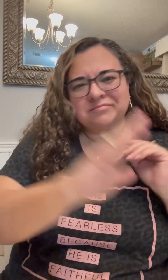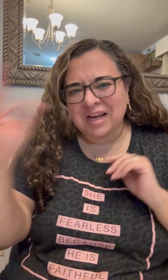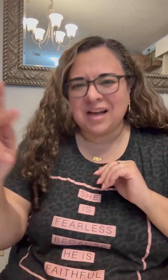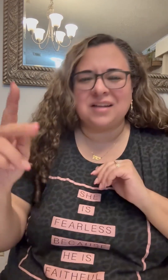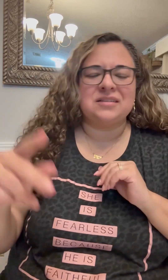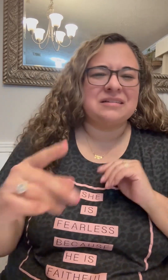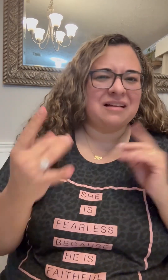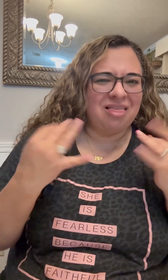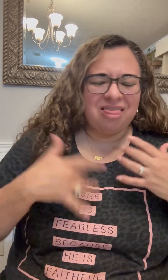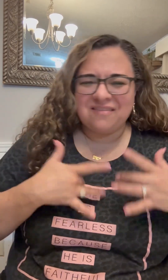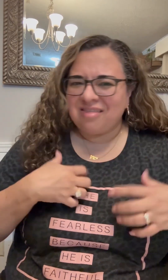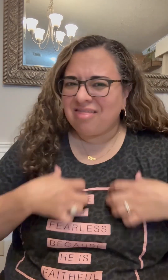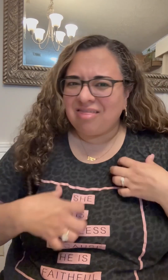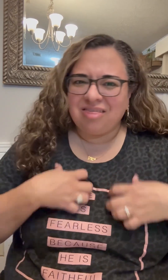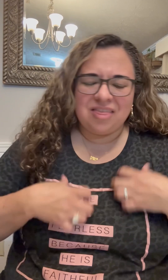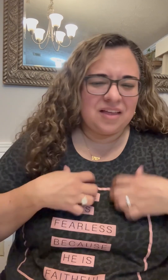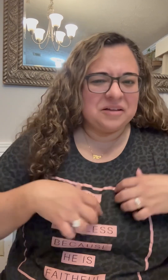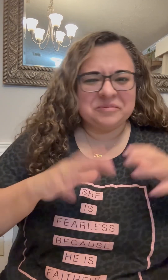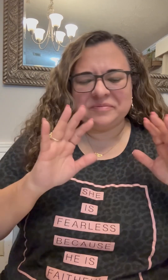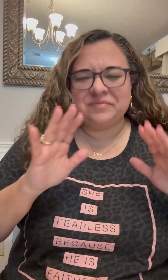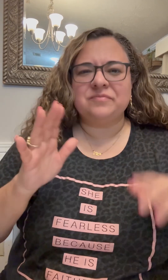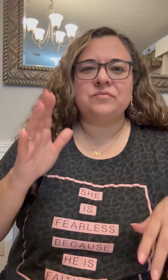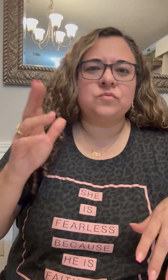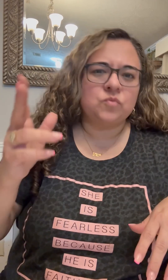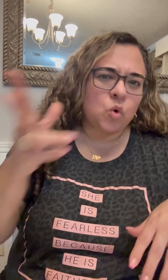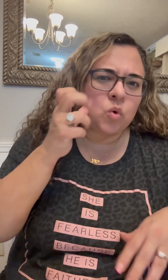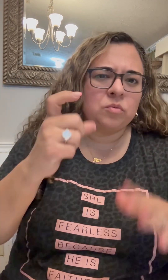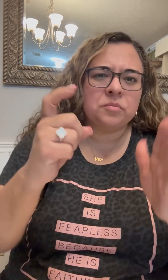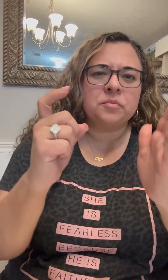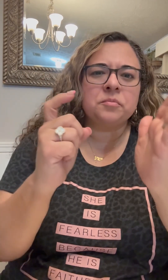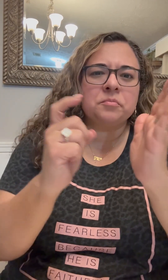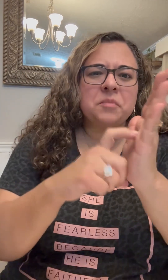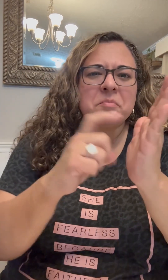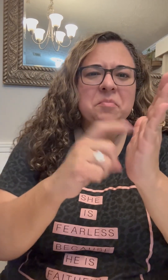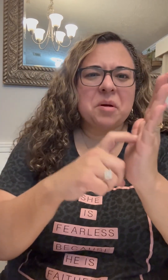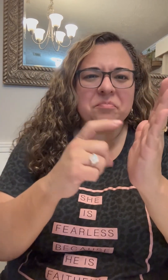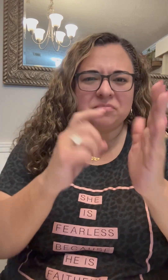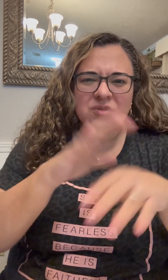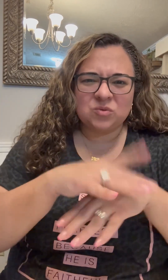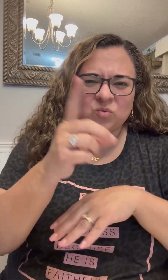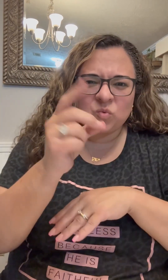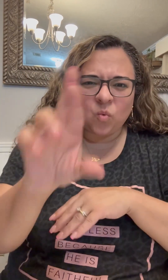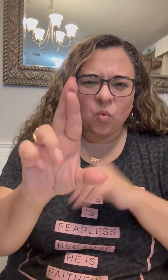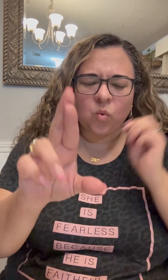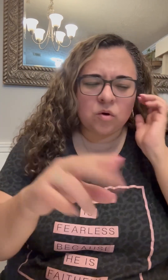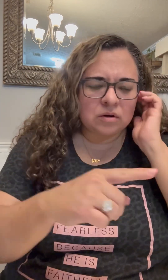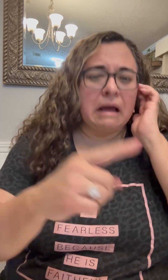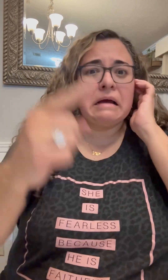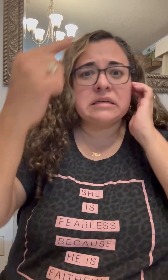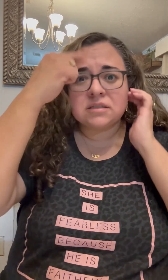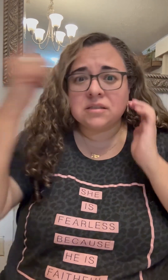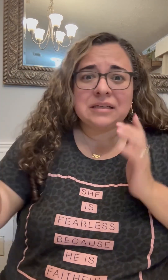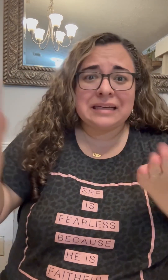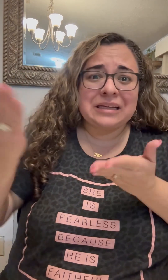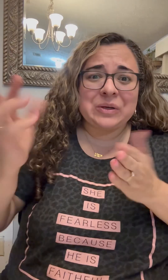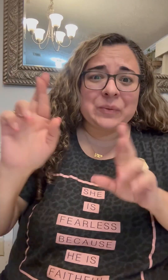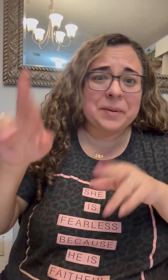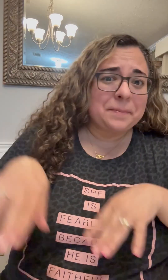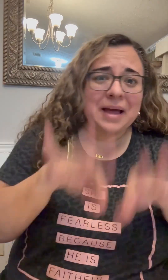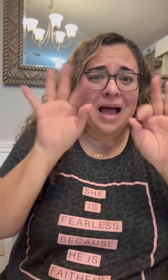dressed. So he gets dressed, and he heard a tap at the door. And so he said, oh,